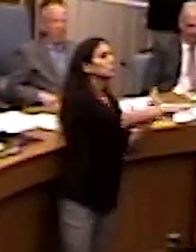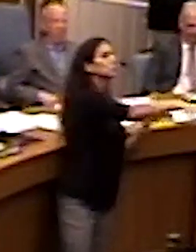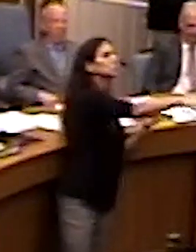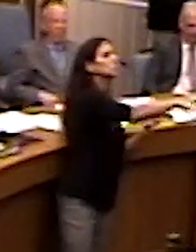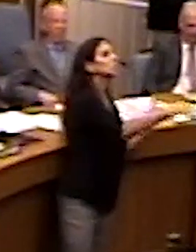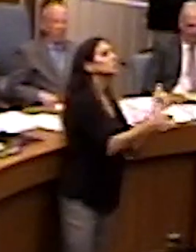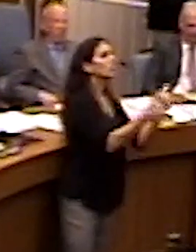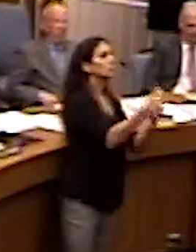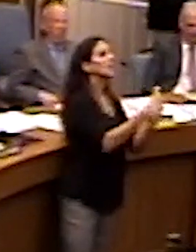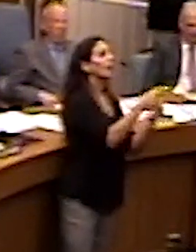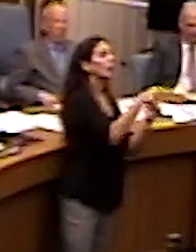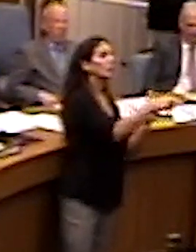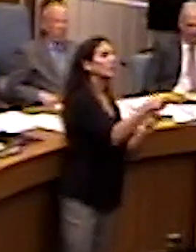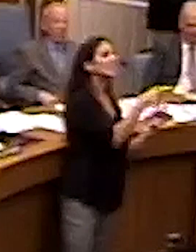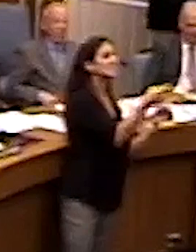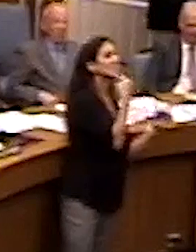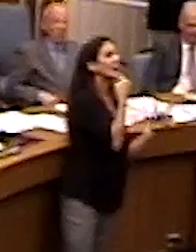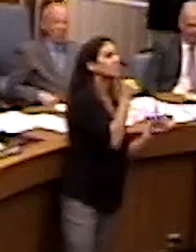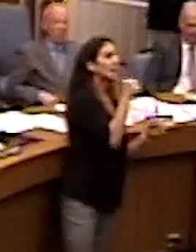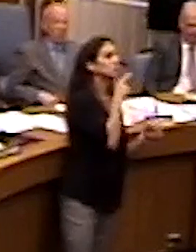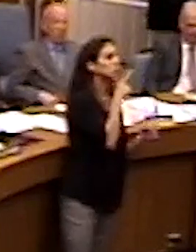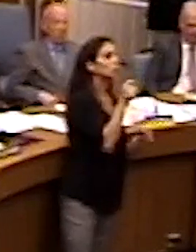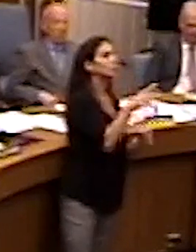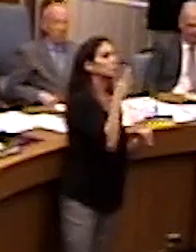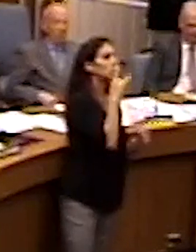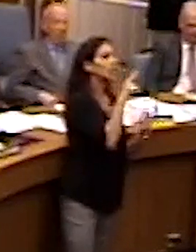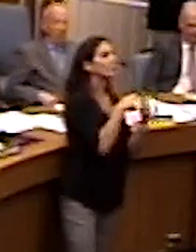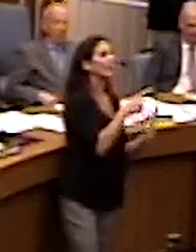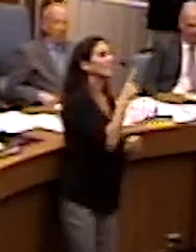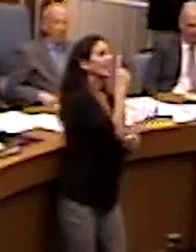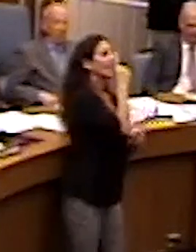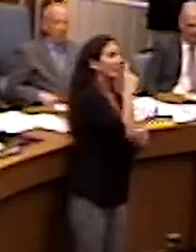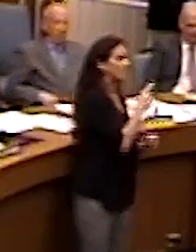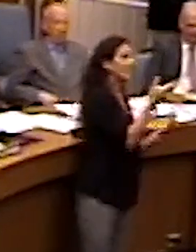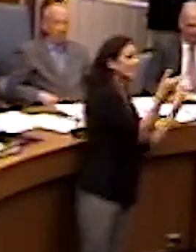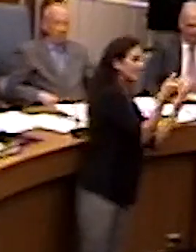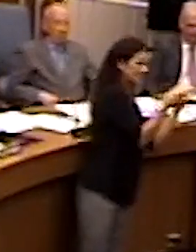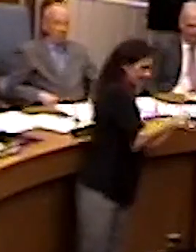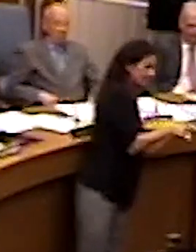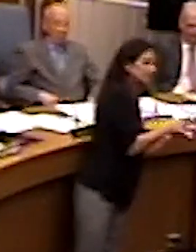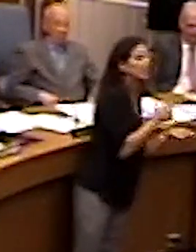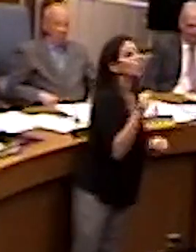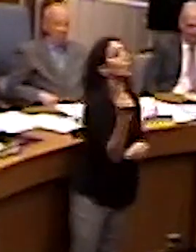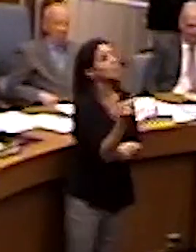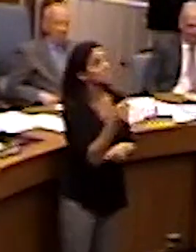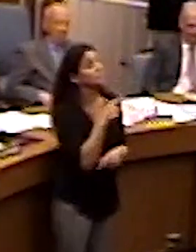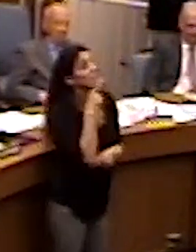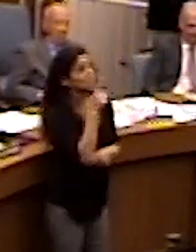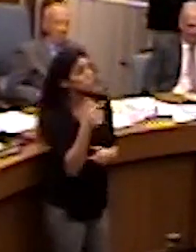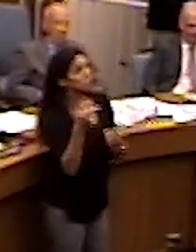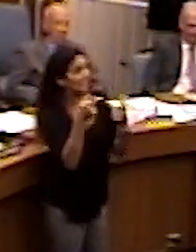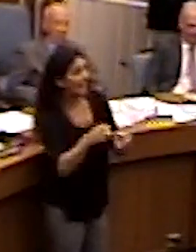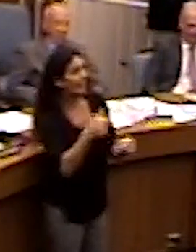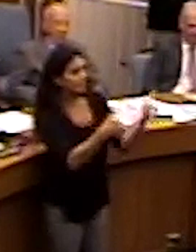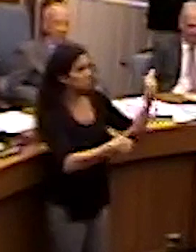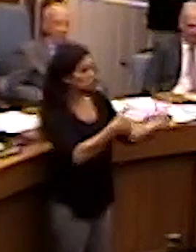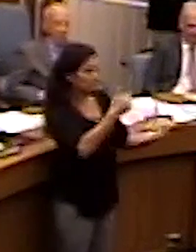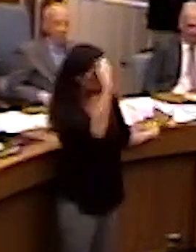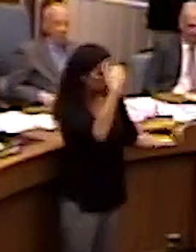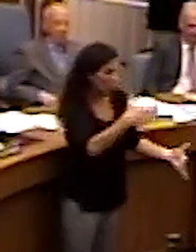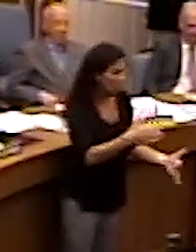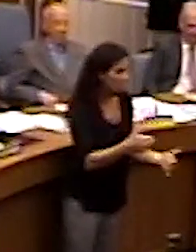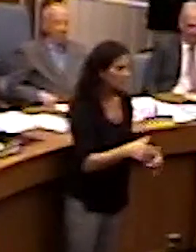Talking about something that happened. I've already been involved. He said, I'm not sure if you're talking about a fake incident or something that's really